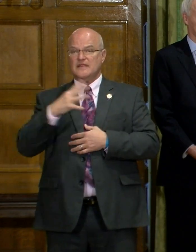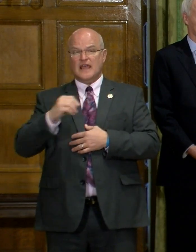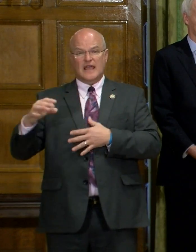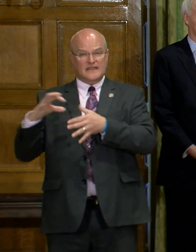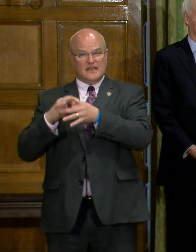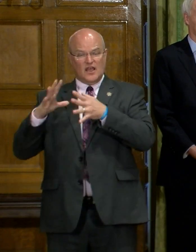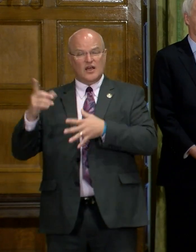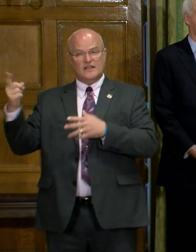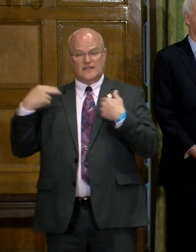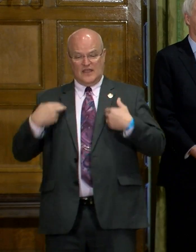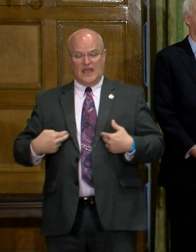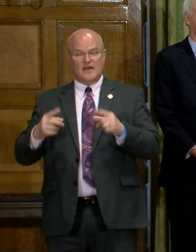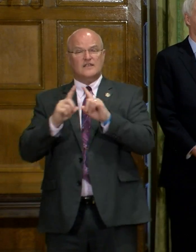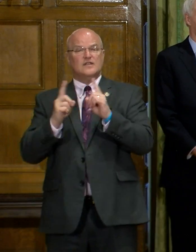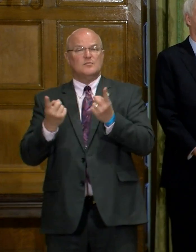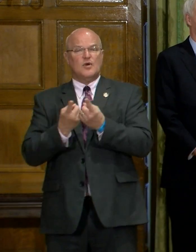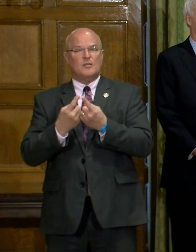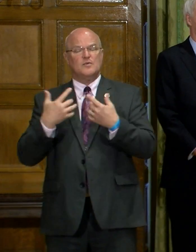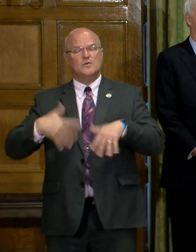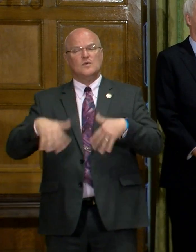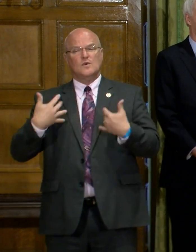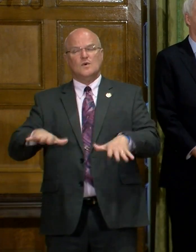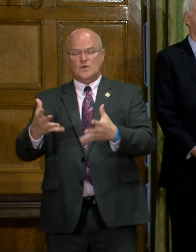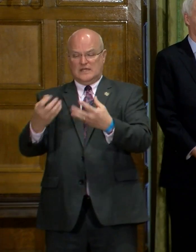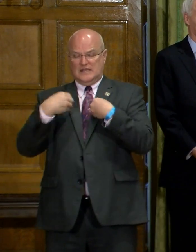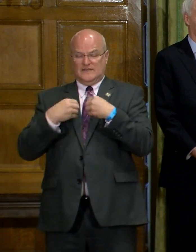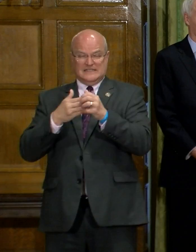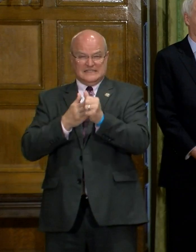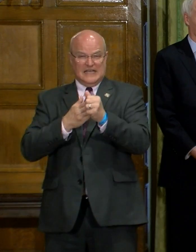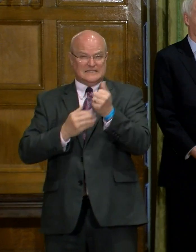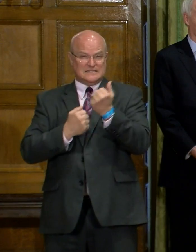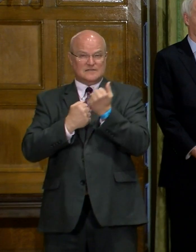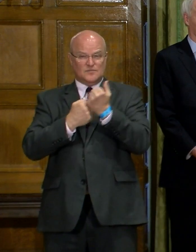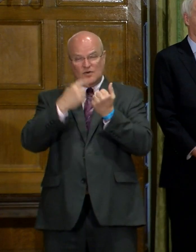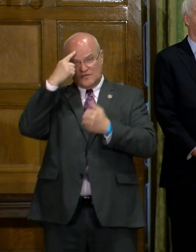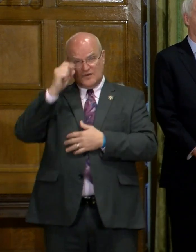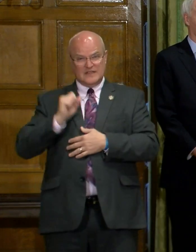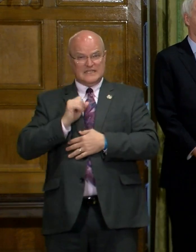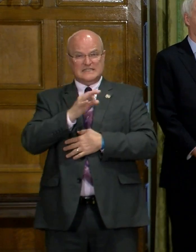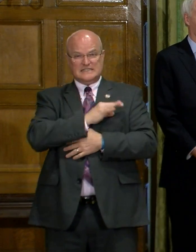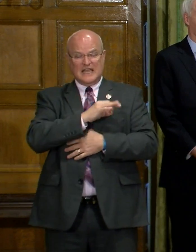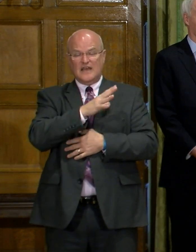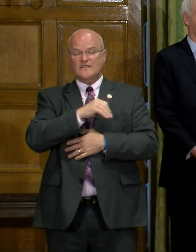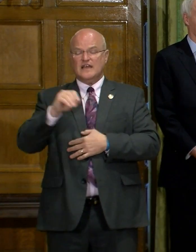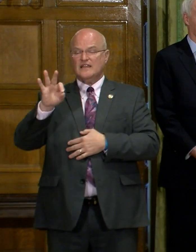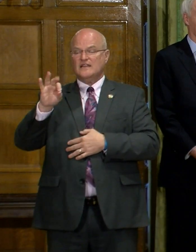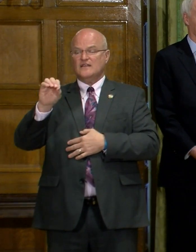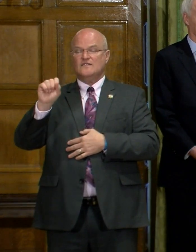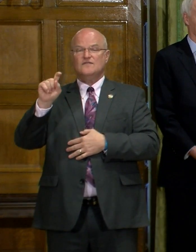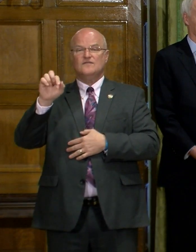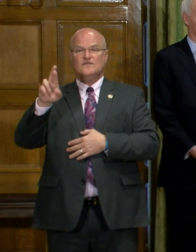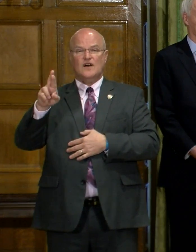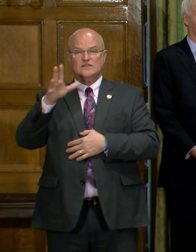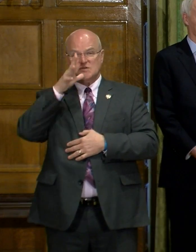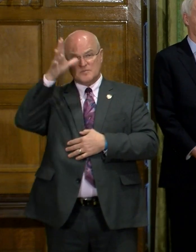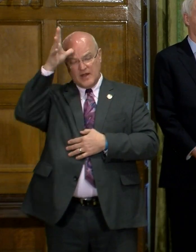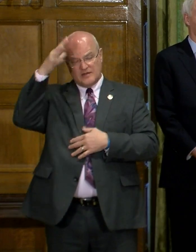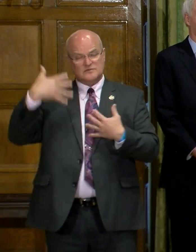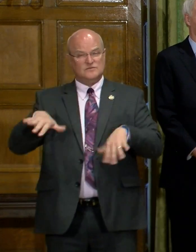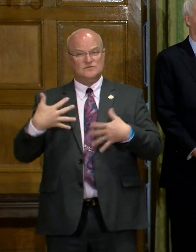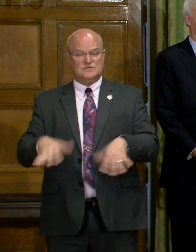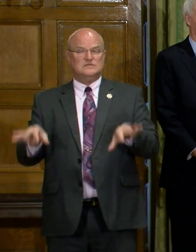his colleagues at the Health Department. They have provided guidance and support to our staff and foster parents, and it has been invaluable, so thank